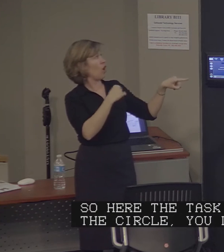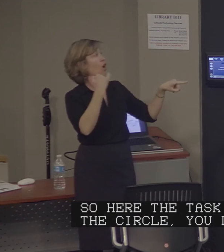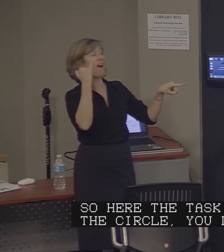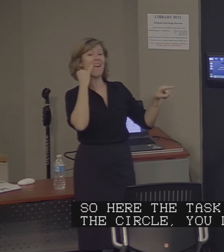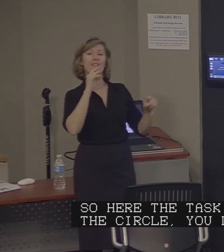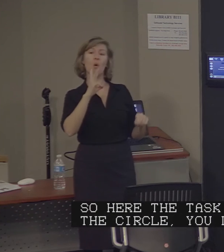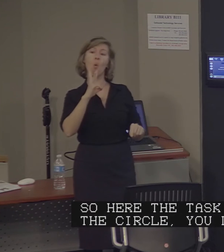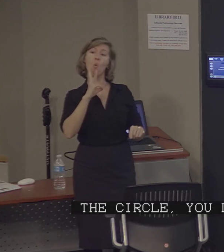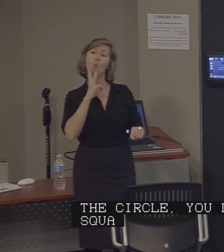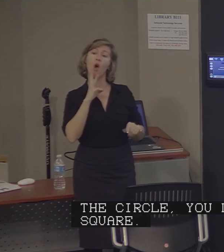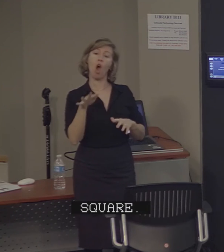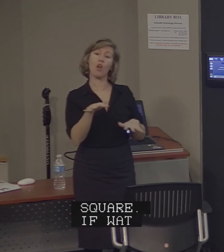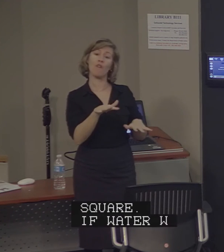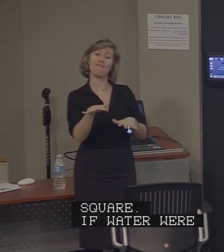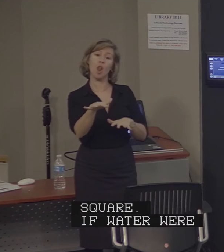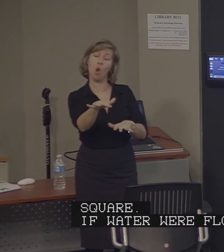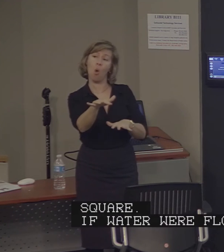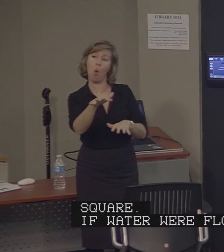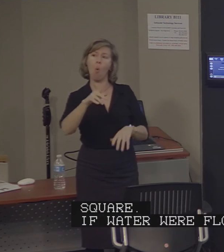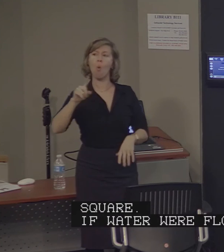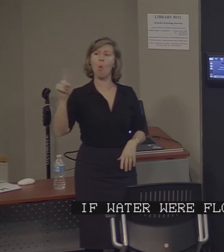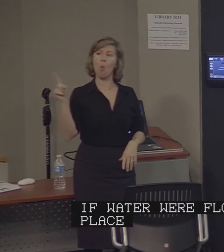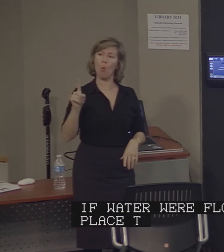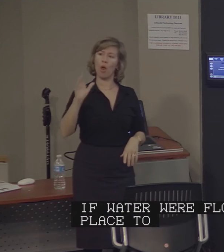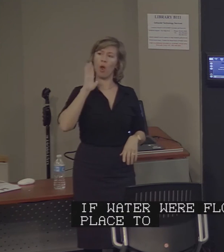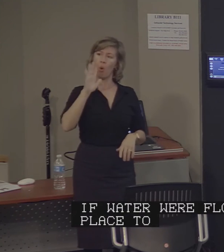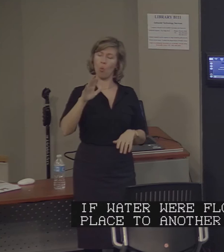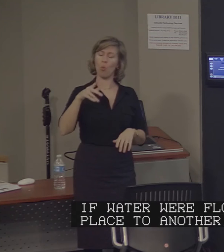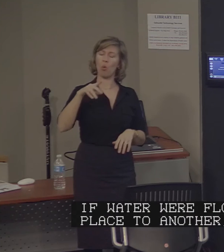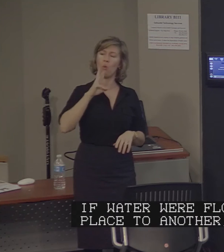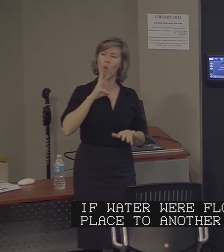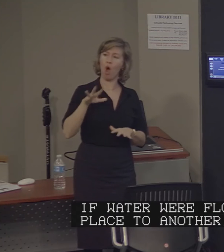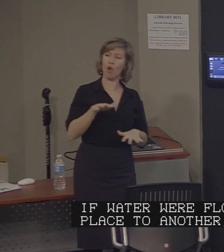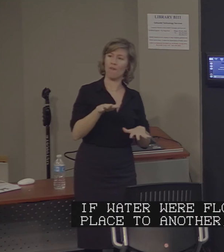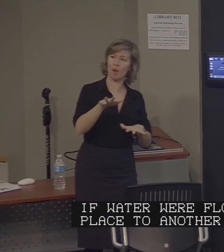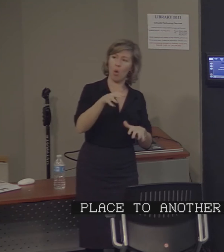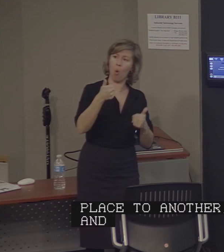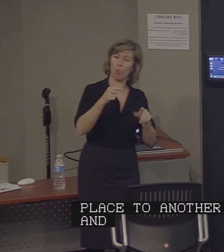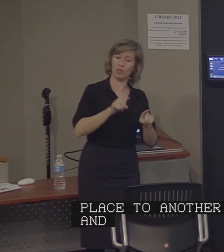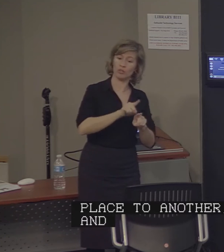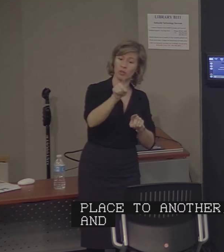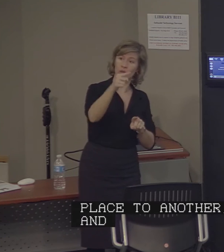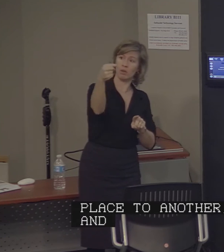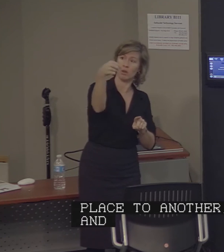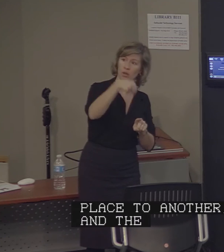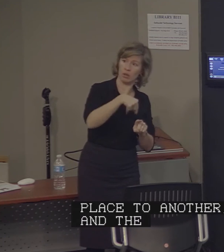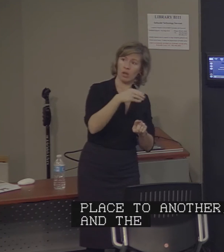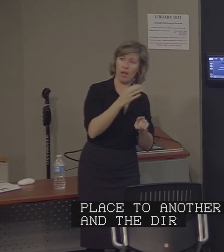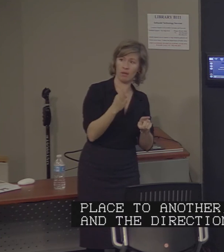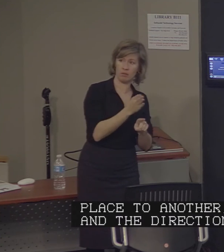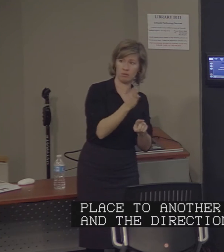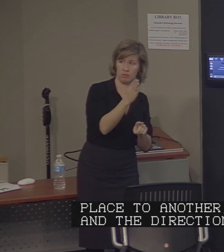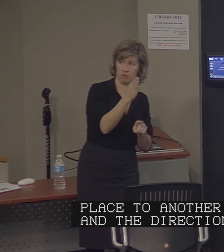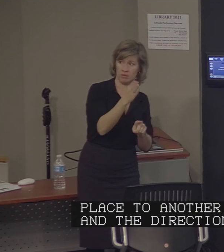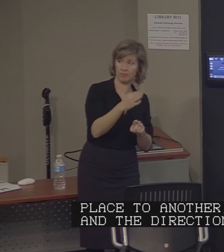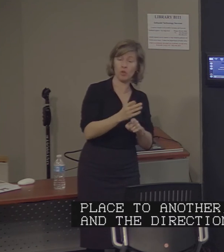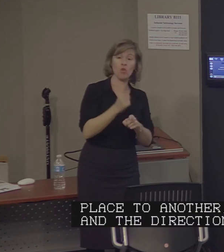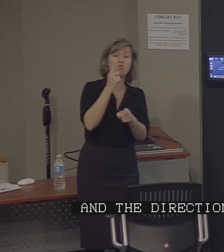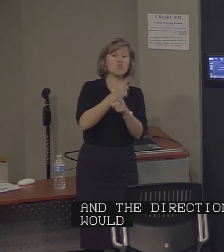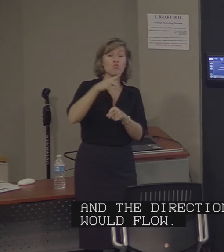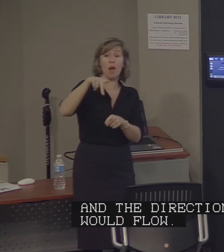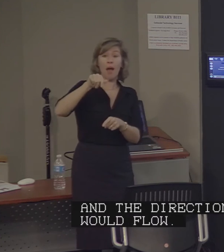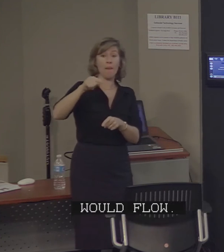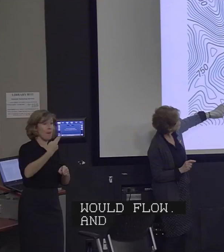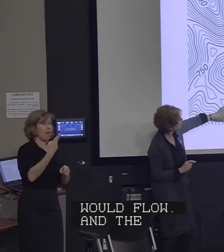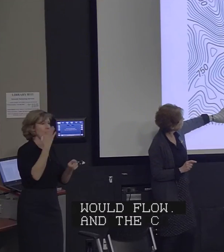to another, draw the path and the direction that the water would flow. And the correct path is shown in